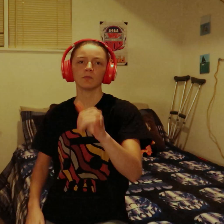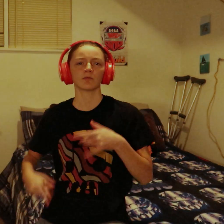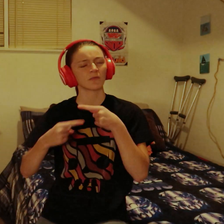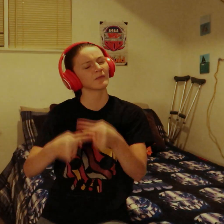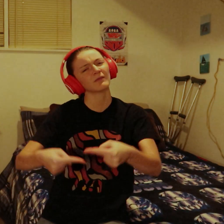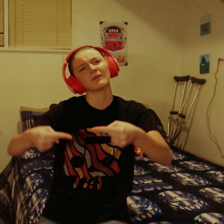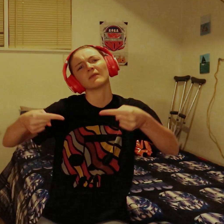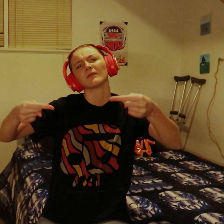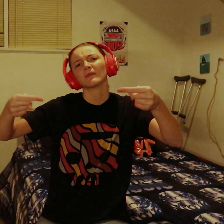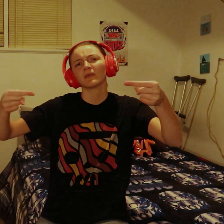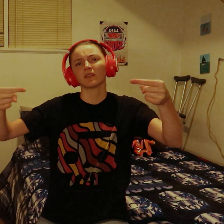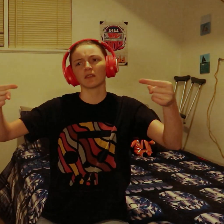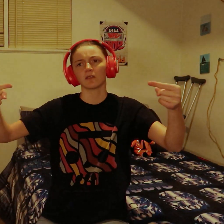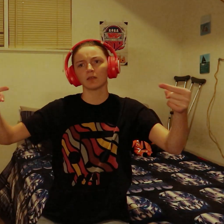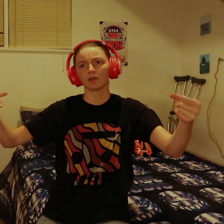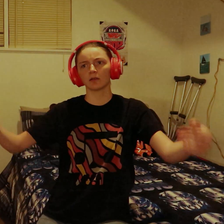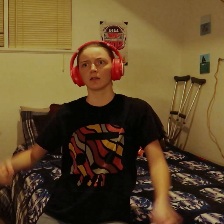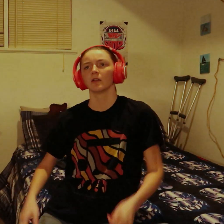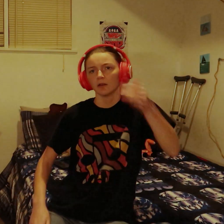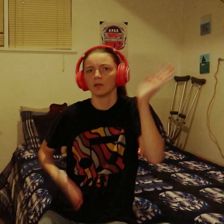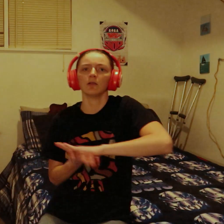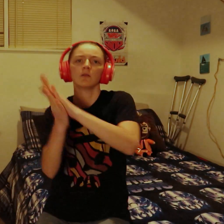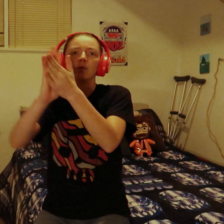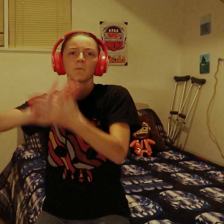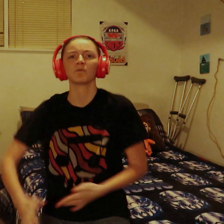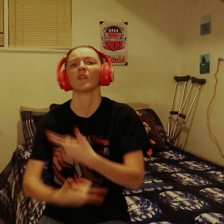nothing like you, I'll become something